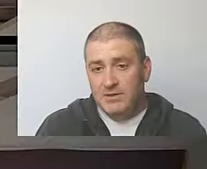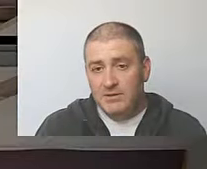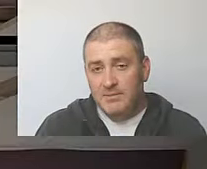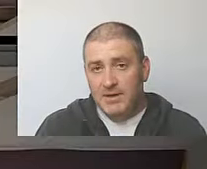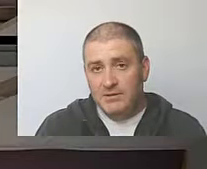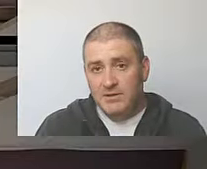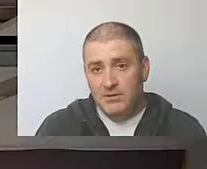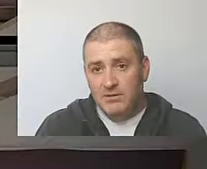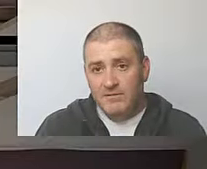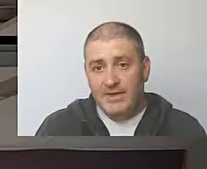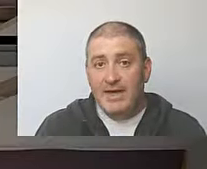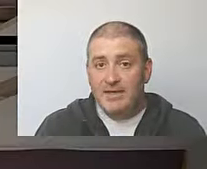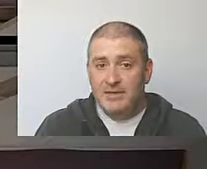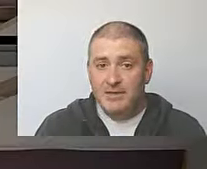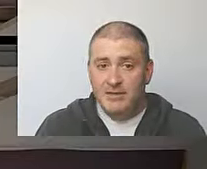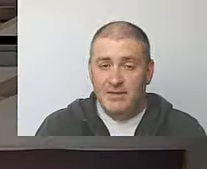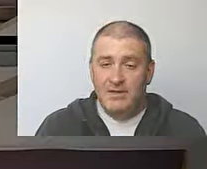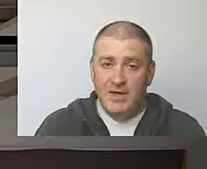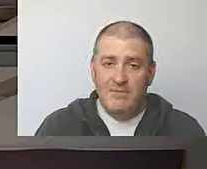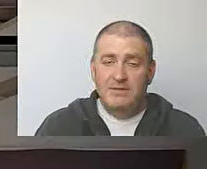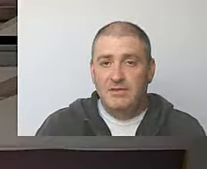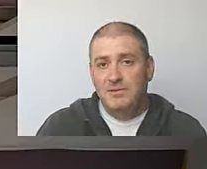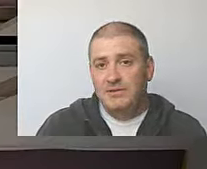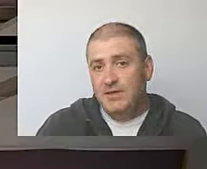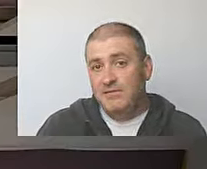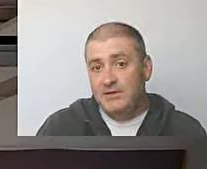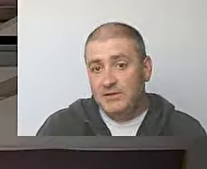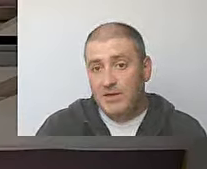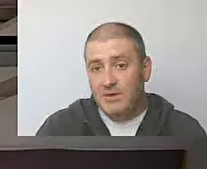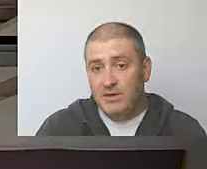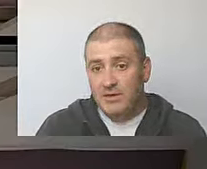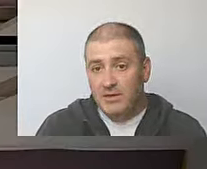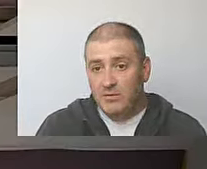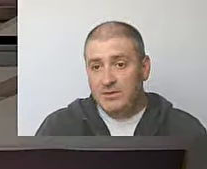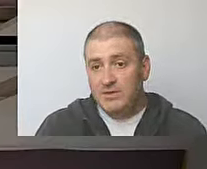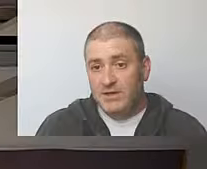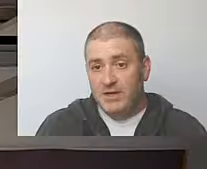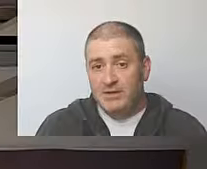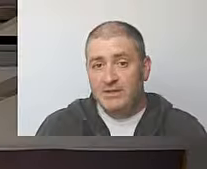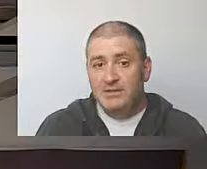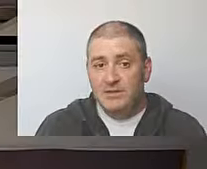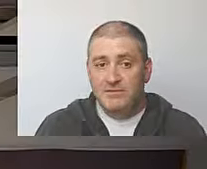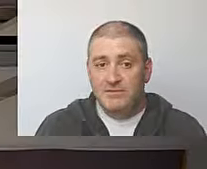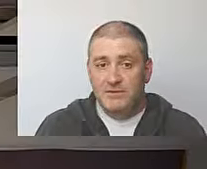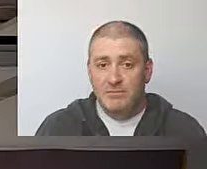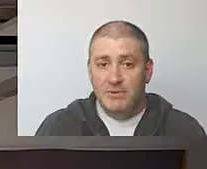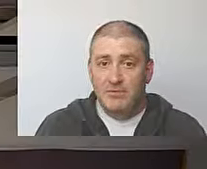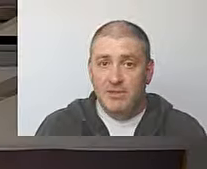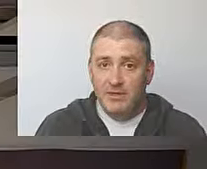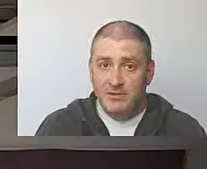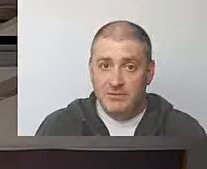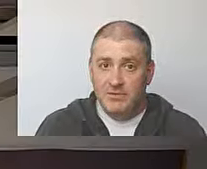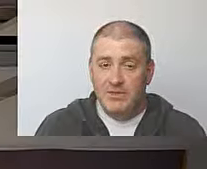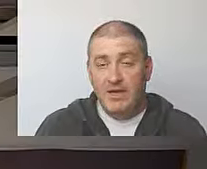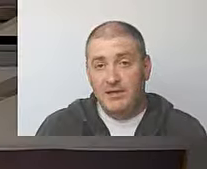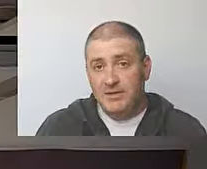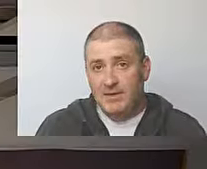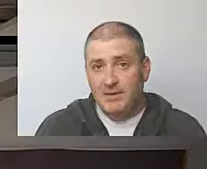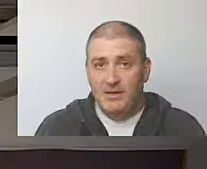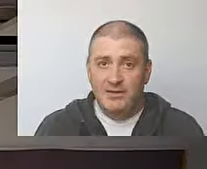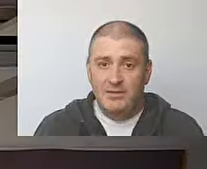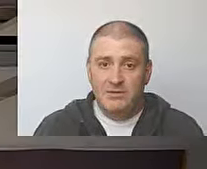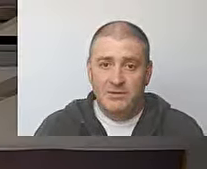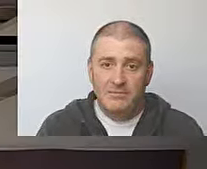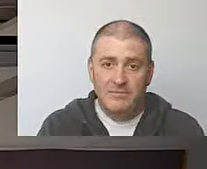was held under the banner of GAIN, the Game Accessibility Innovation Network, which is an initiative to build links between